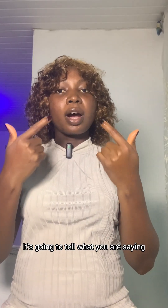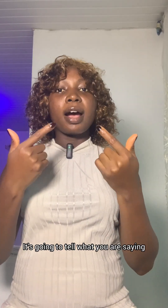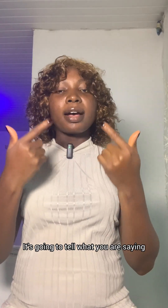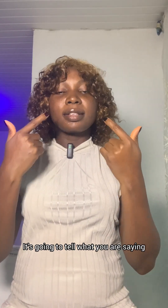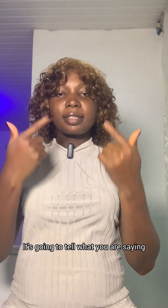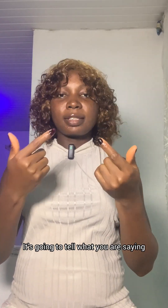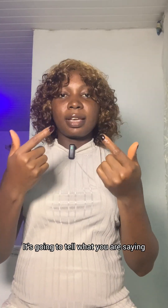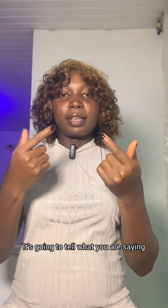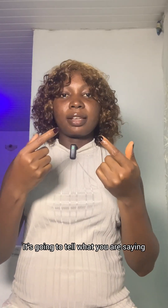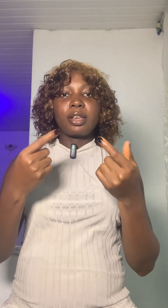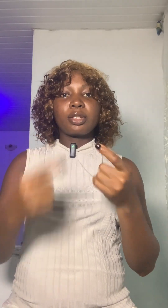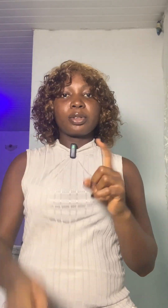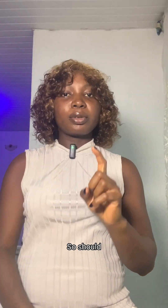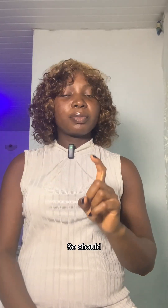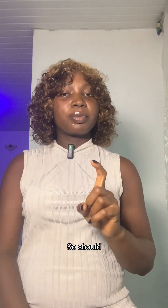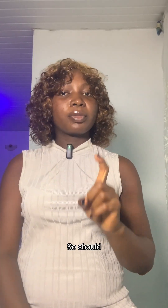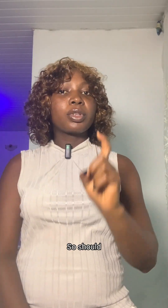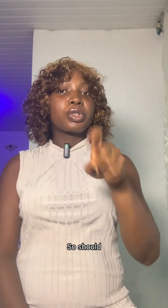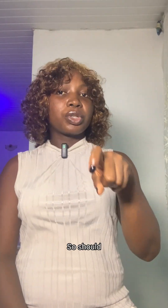are saying. So, should,